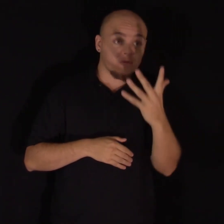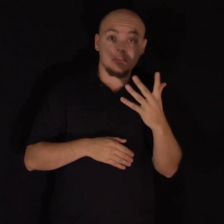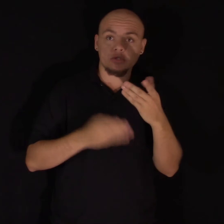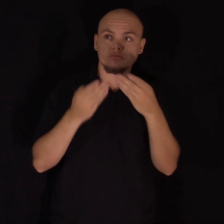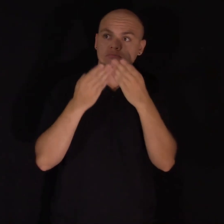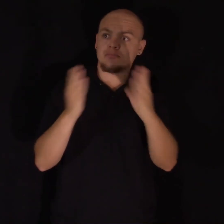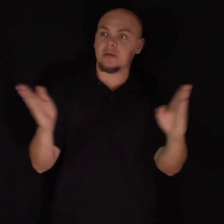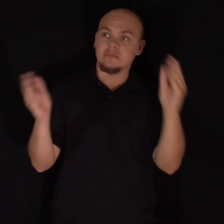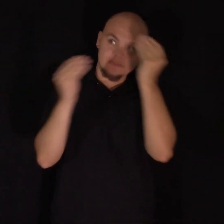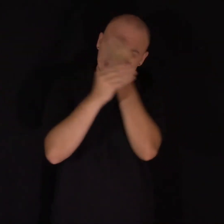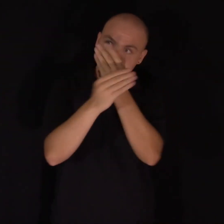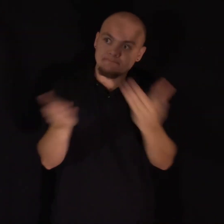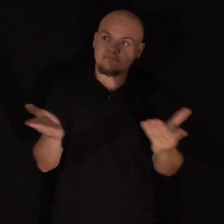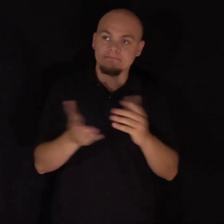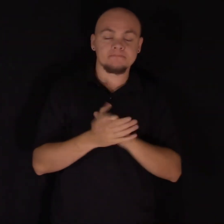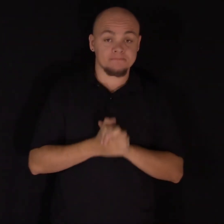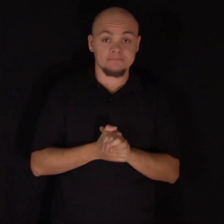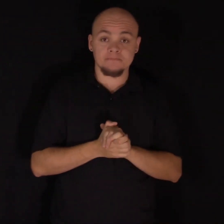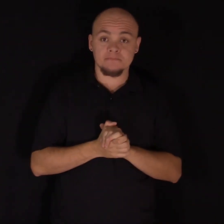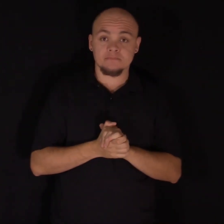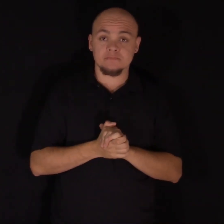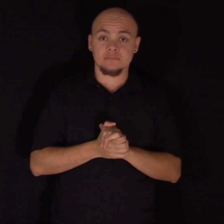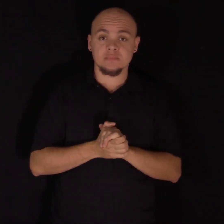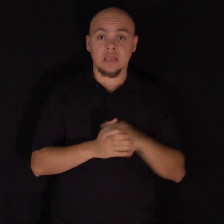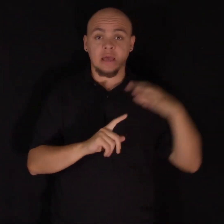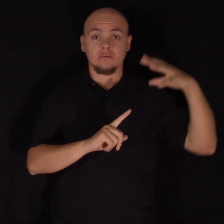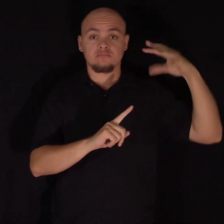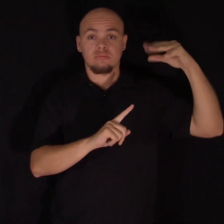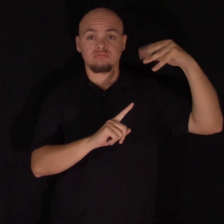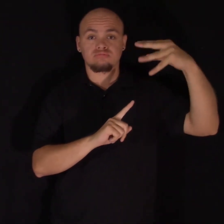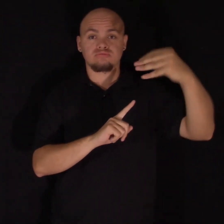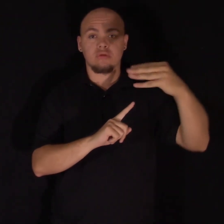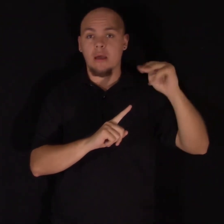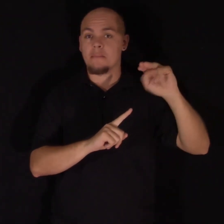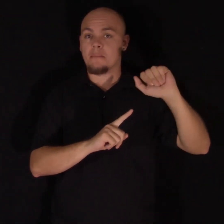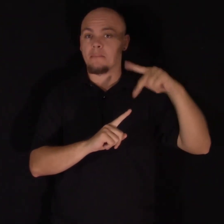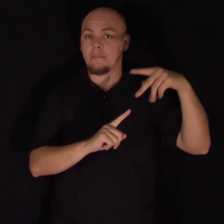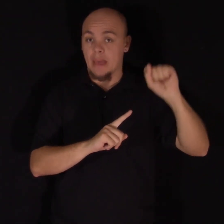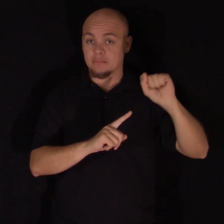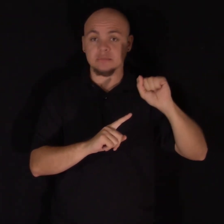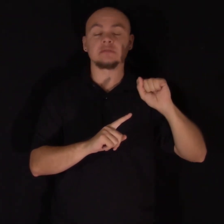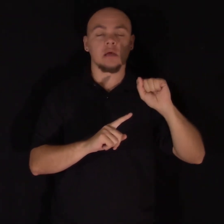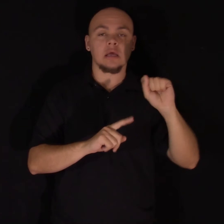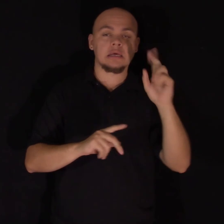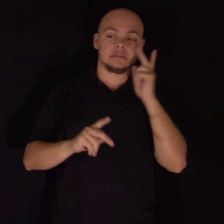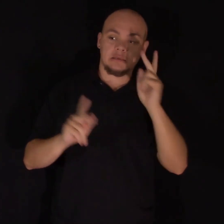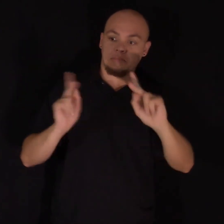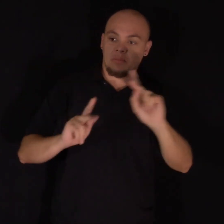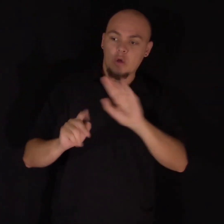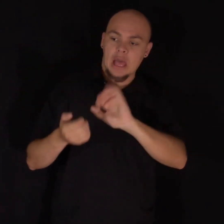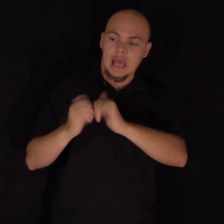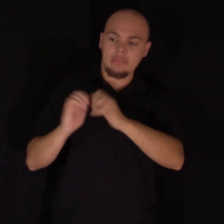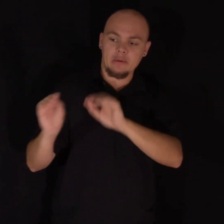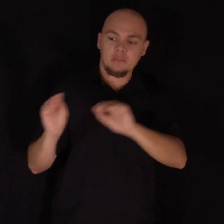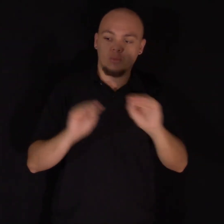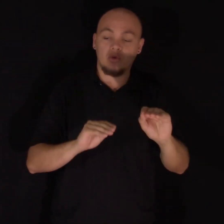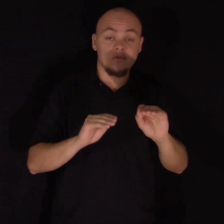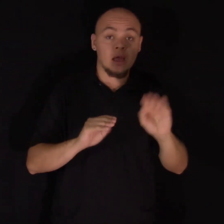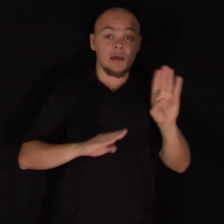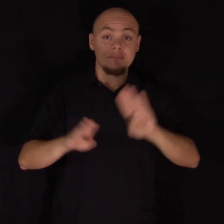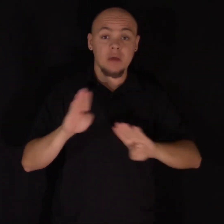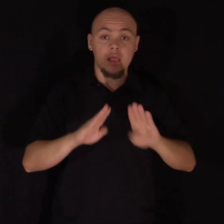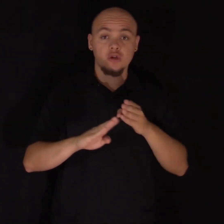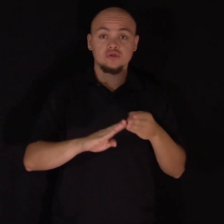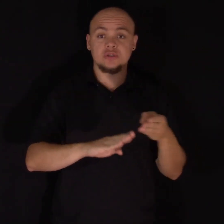and get information out to them. We have satellite maps where we can see where people are and where they're moving. We have advances in biology